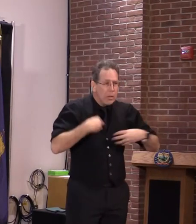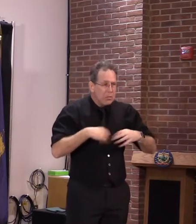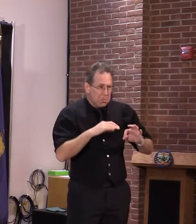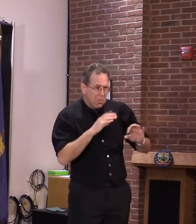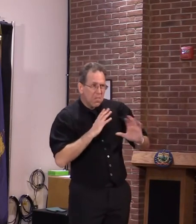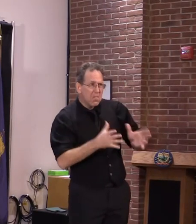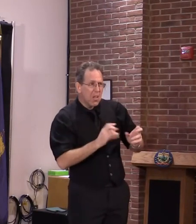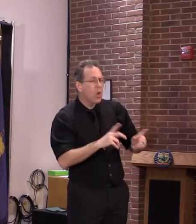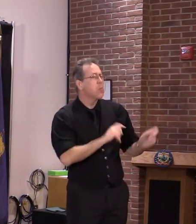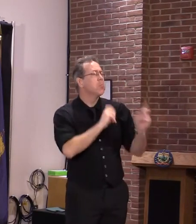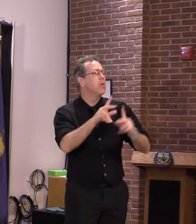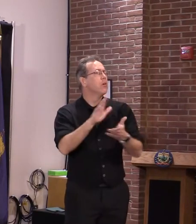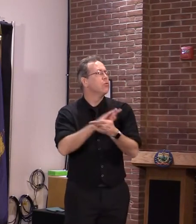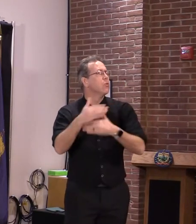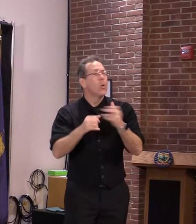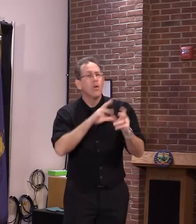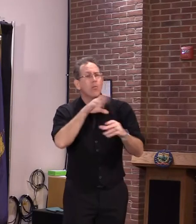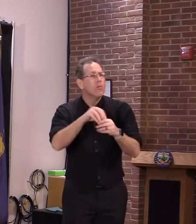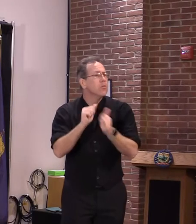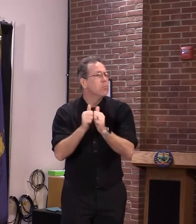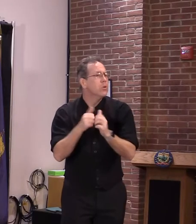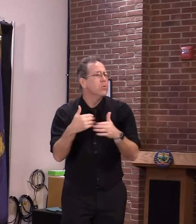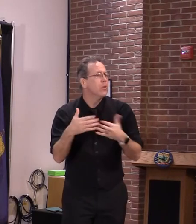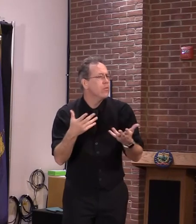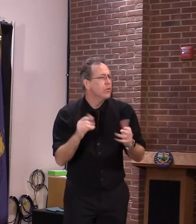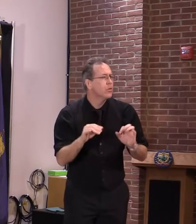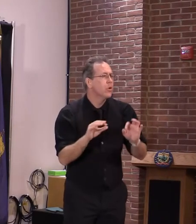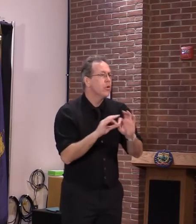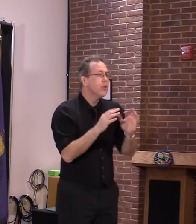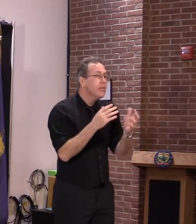the appropriate diagnostic and